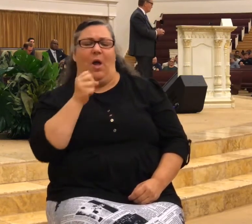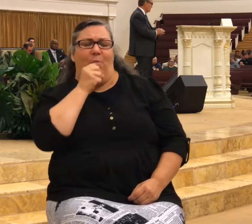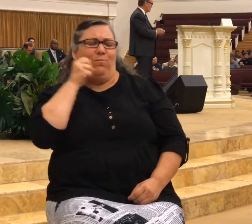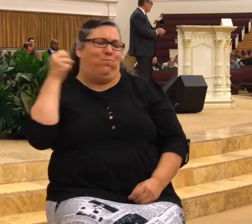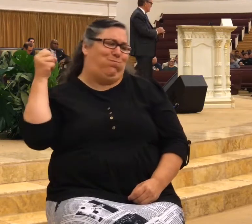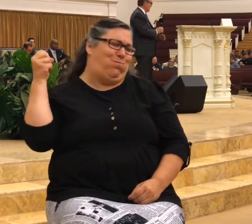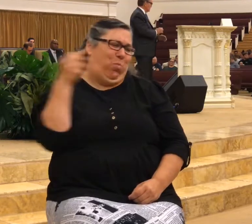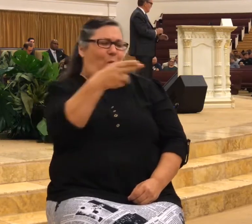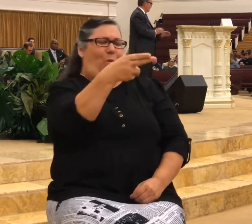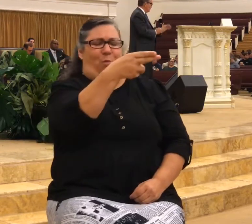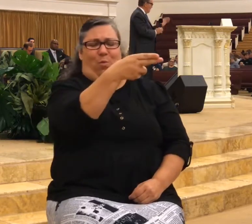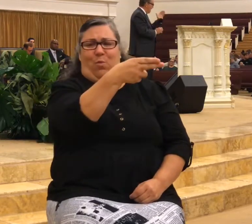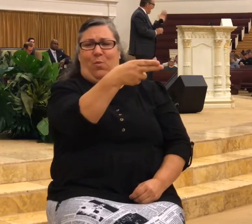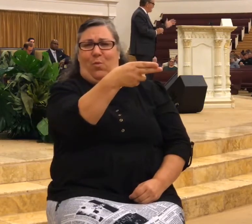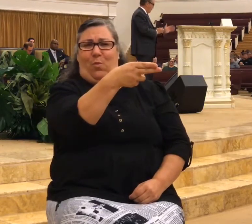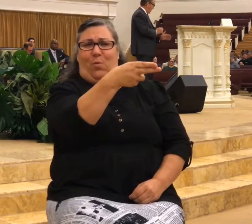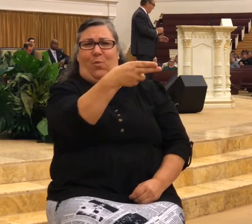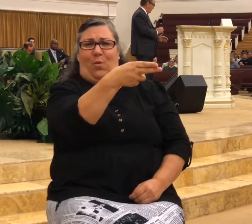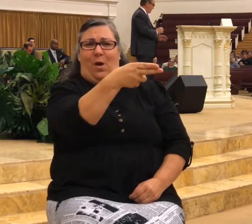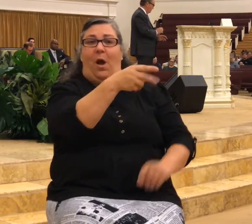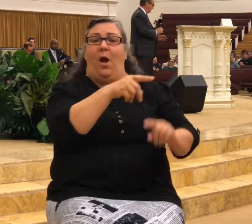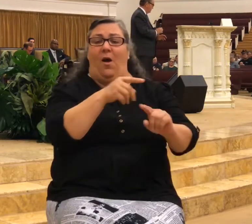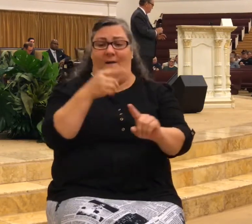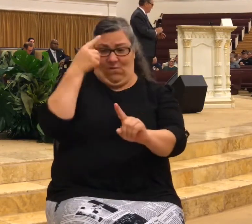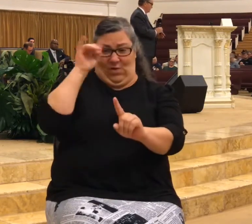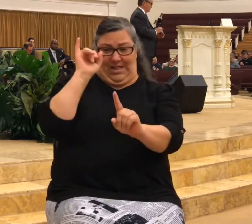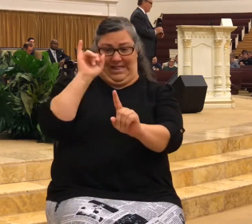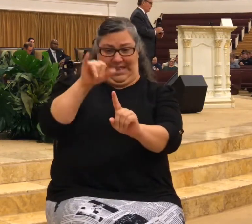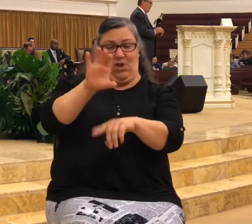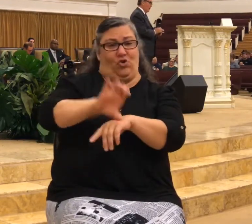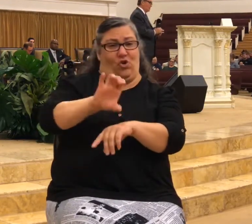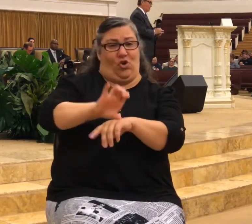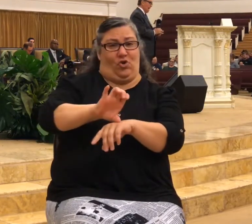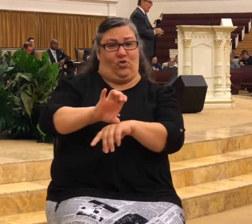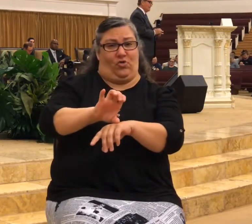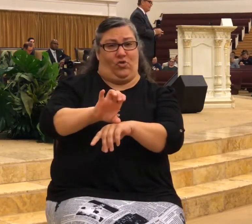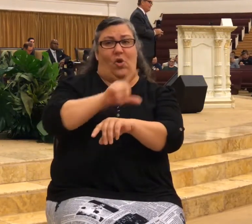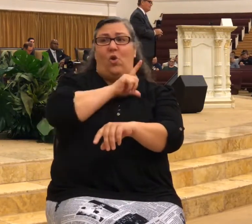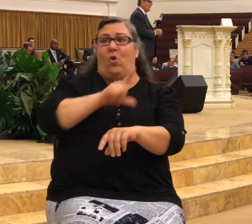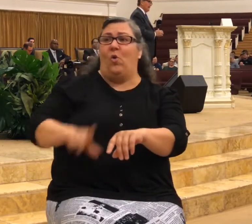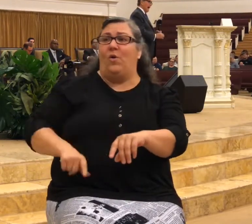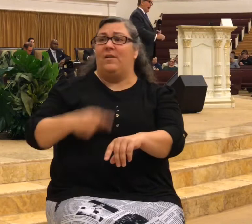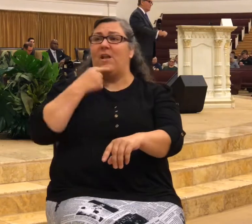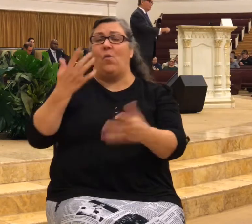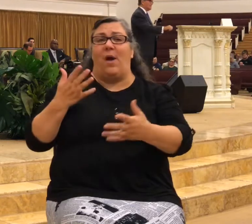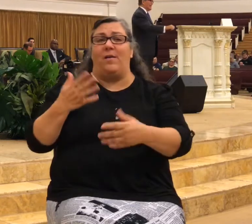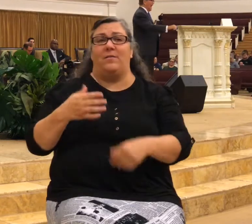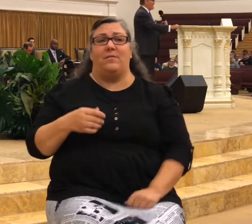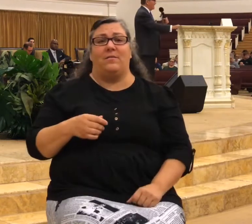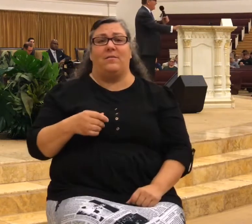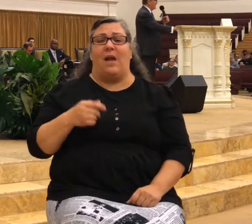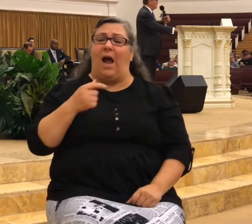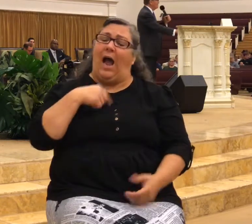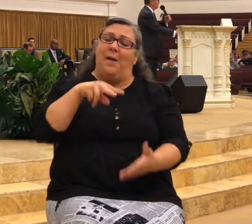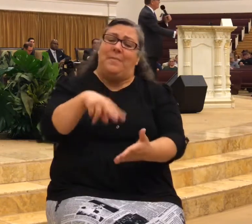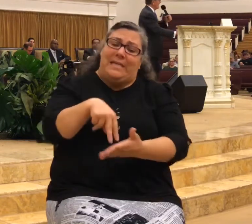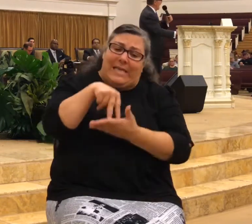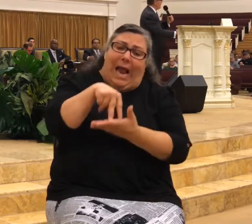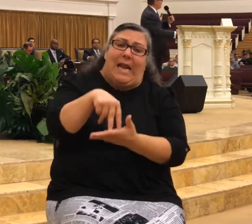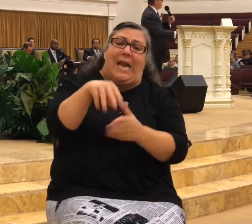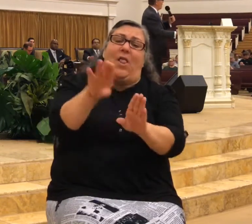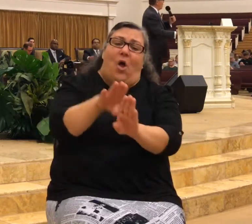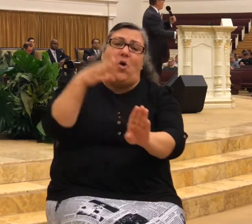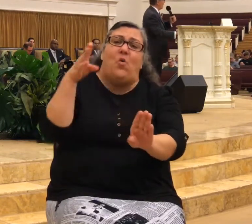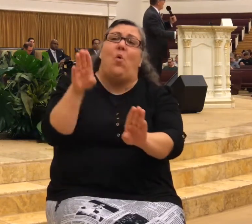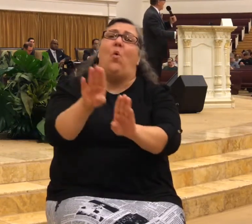mouth." But for that church, the Lord said, "I'm standing